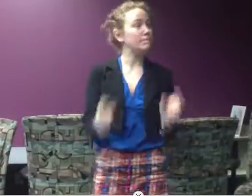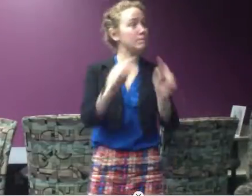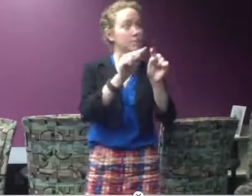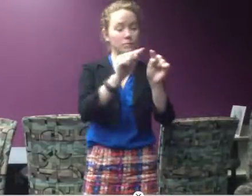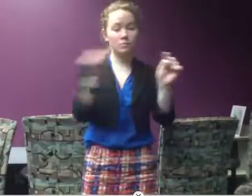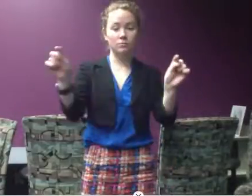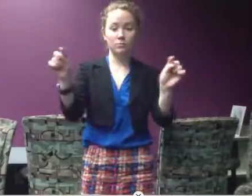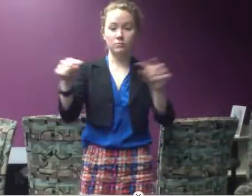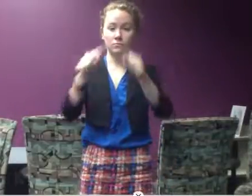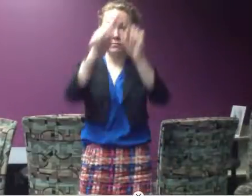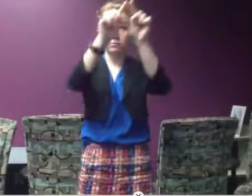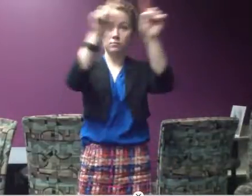can be 500 feet.